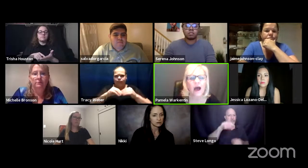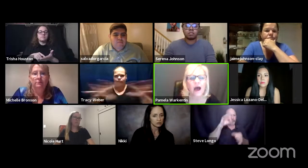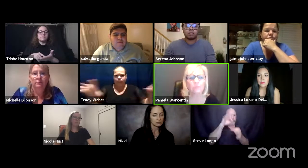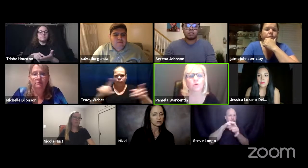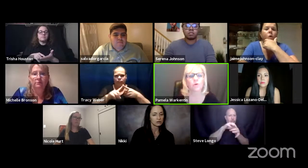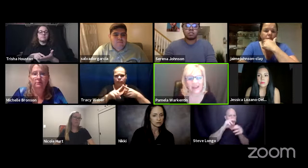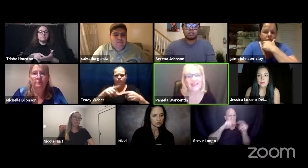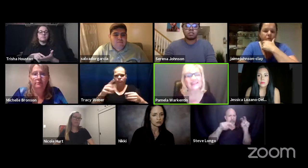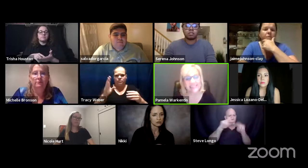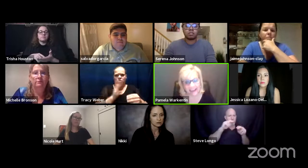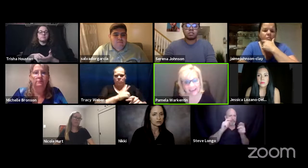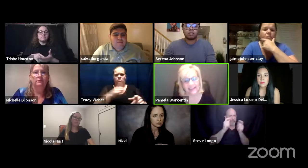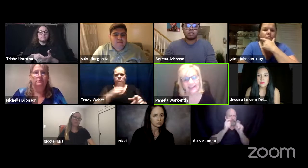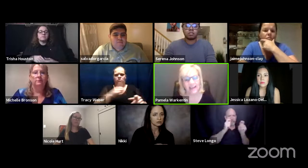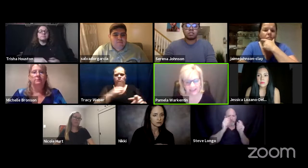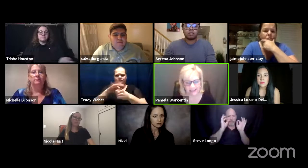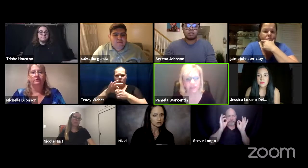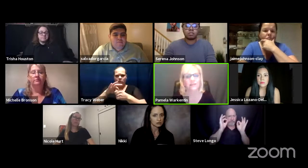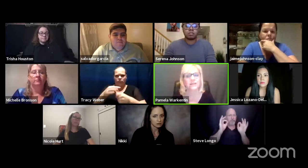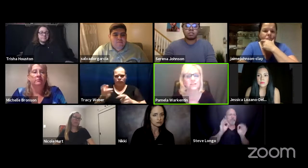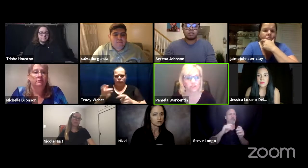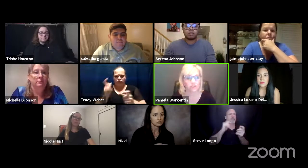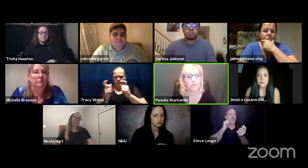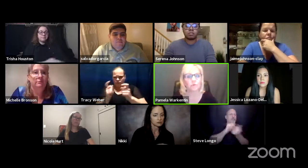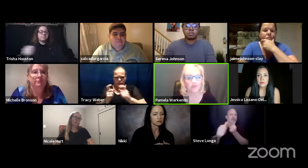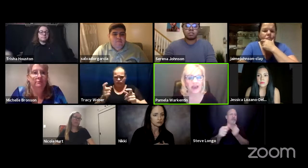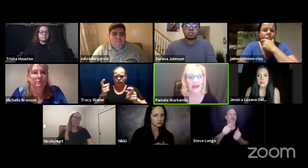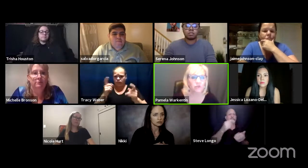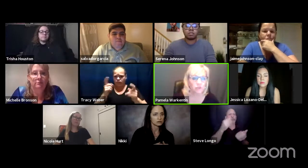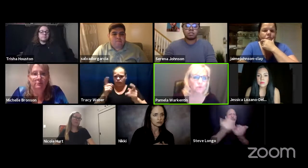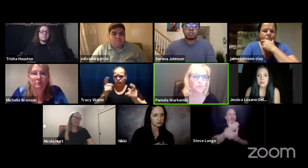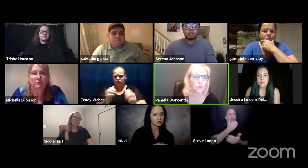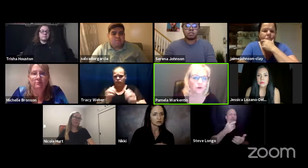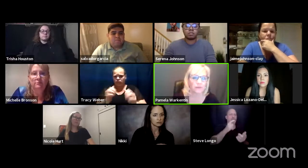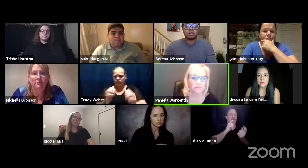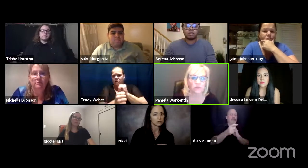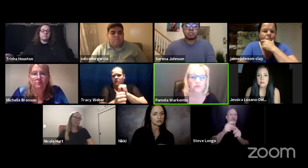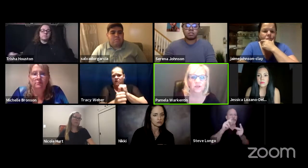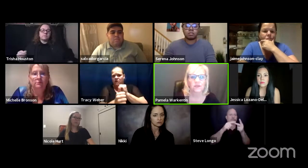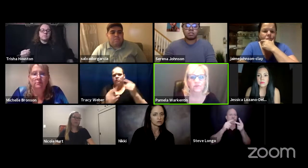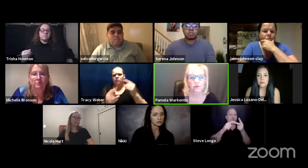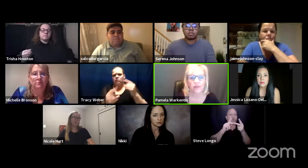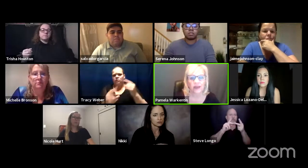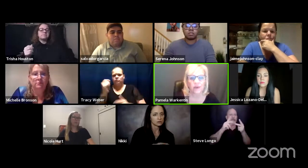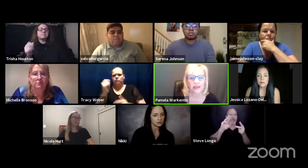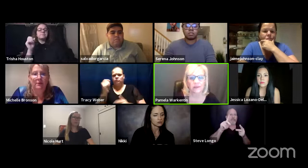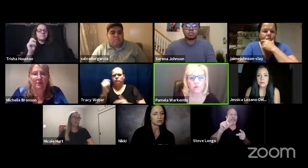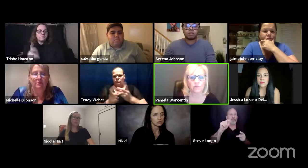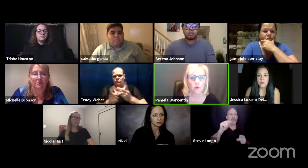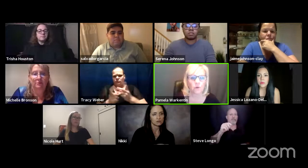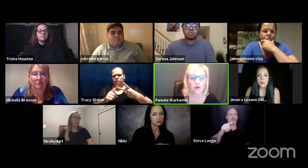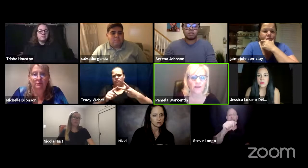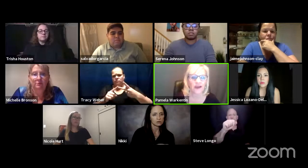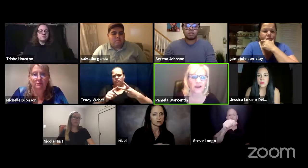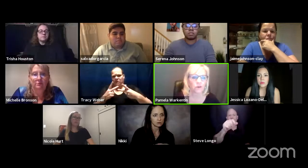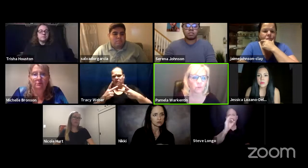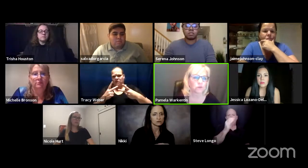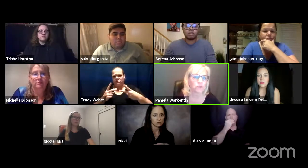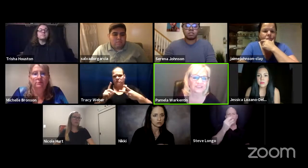I will create a second edition, distribute that to the board members so that we can move forward on that. I will do a